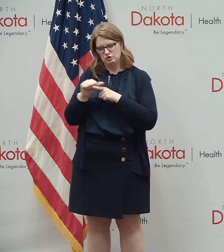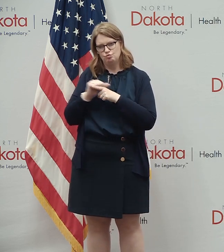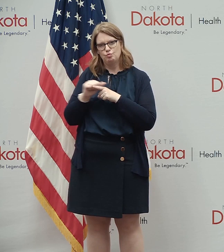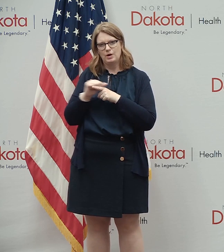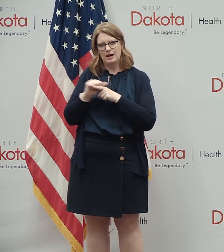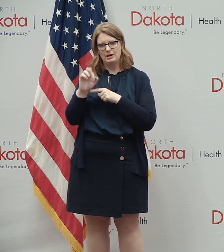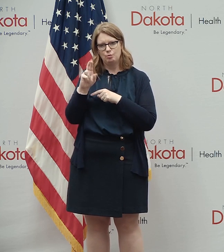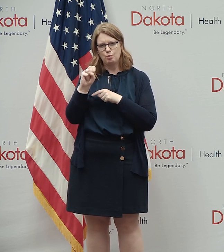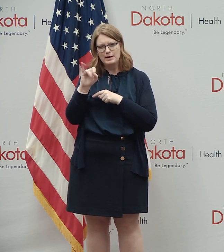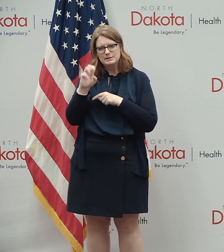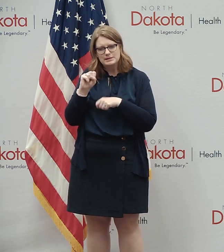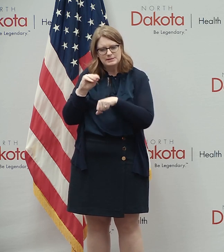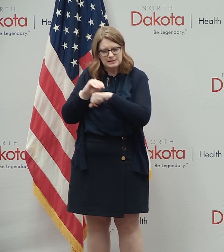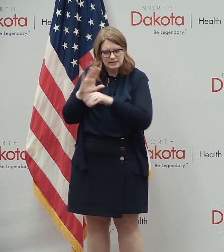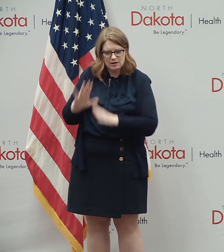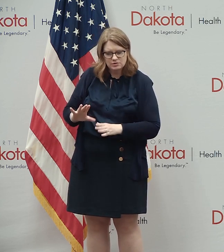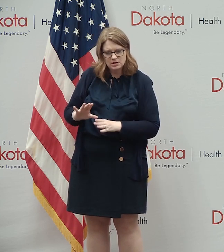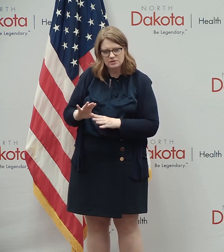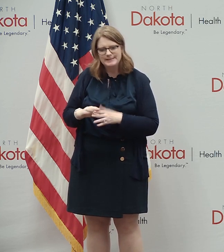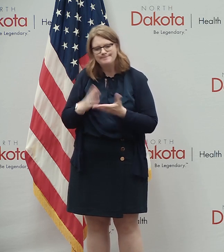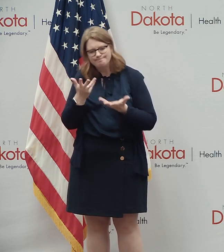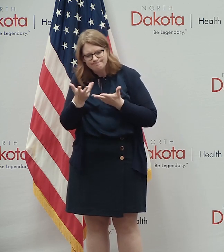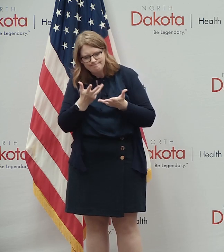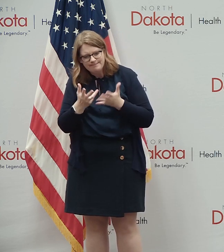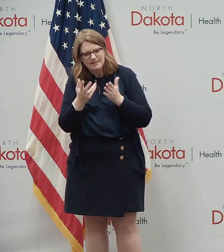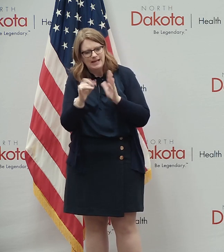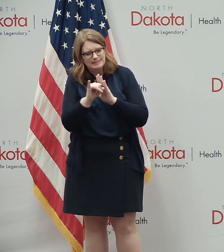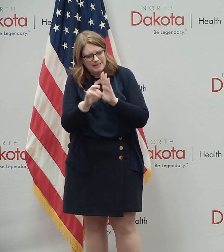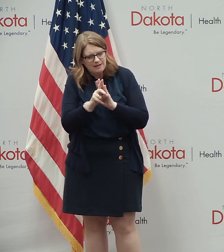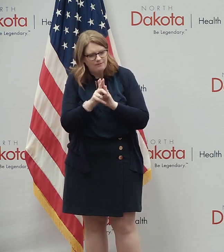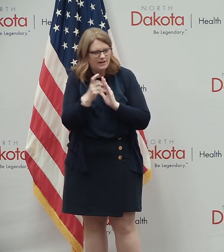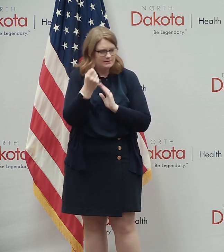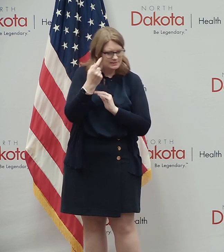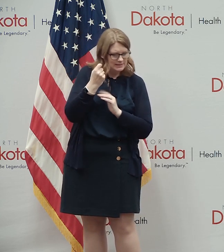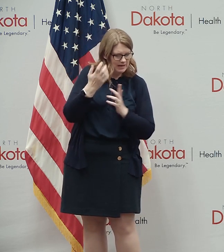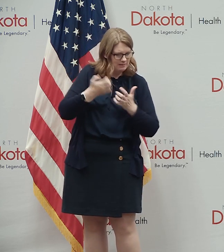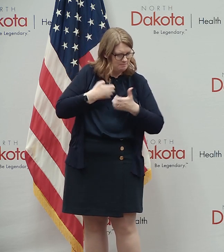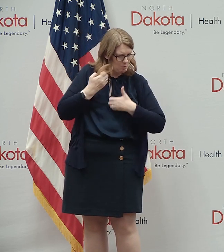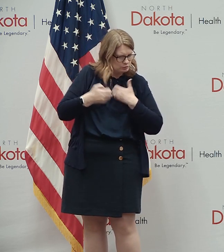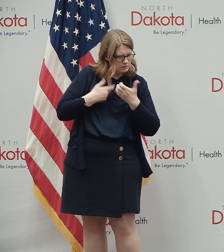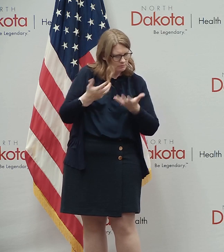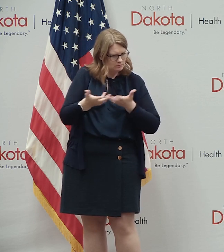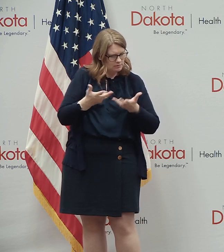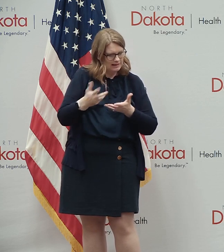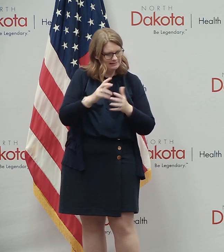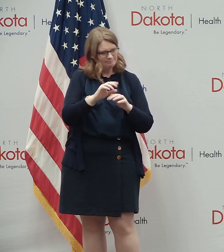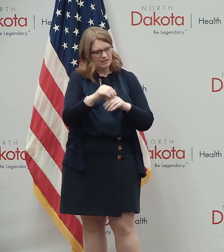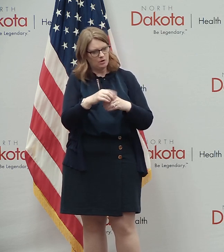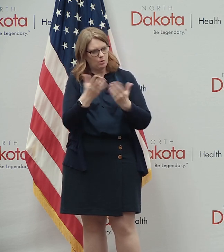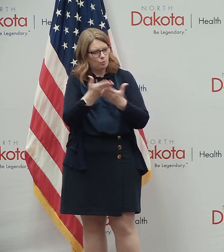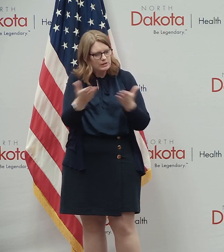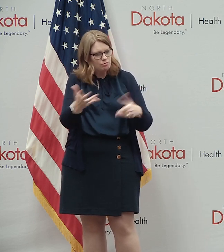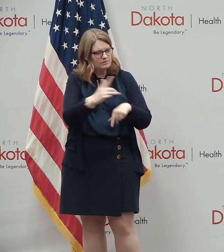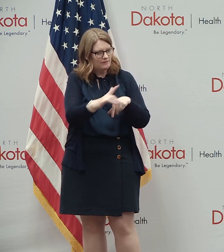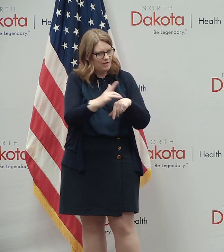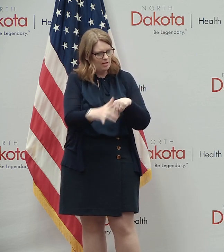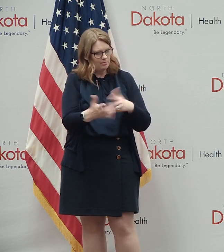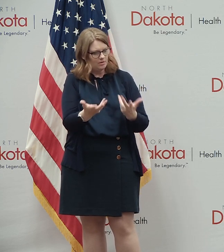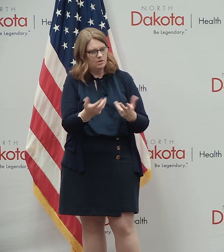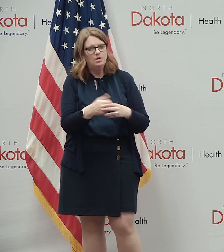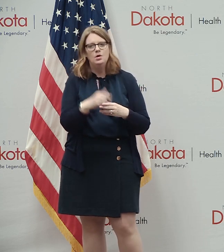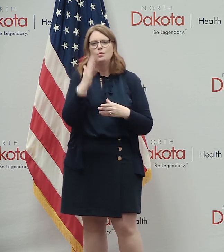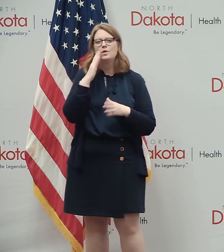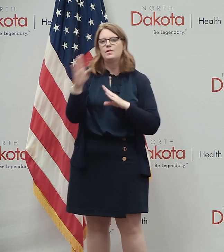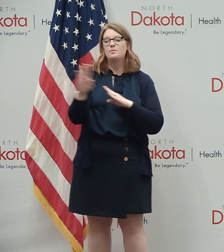counselors can help individuals identify and understand emotions and connect to resources. And we know this, that